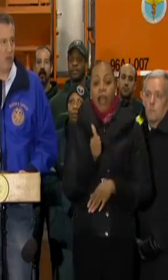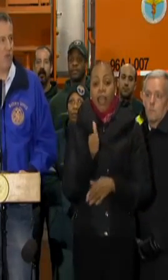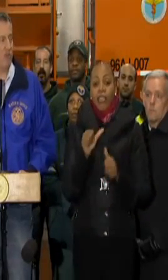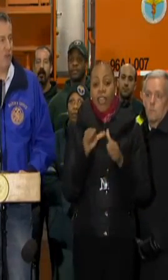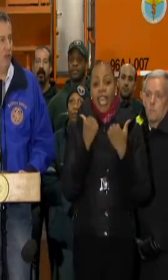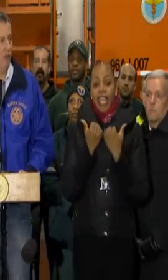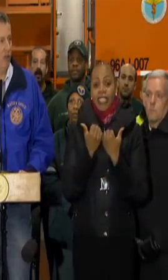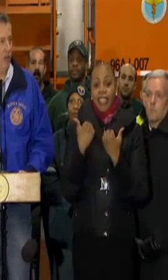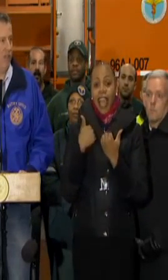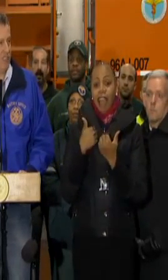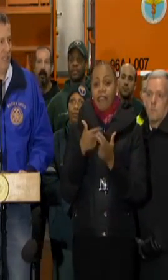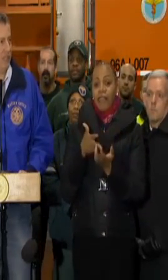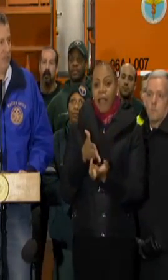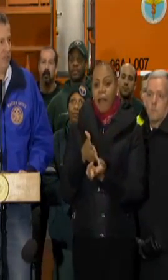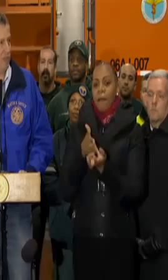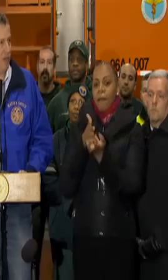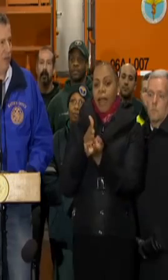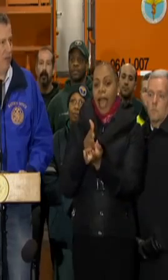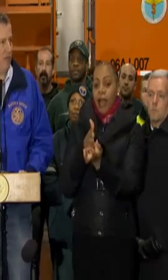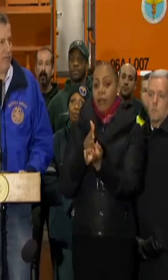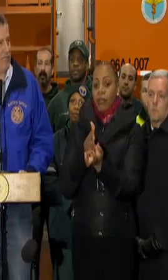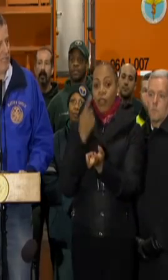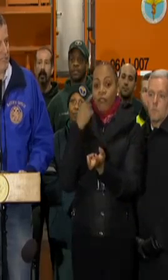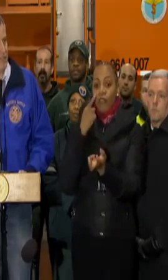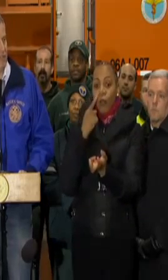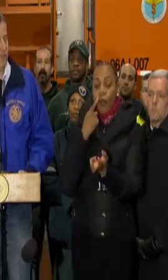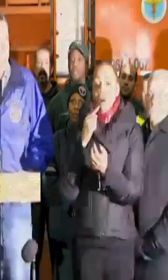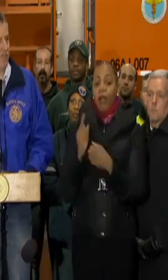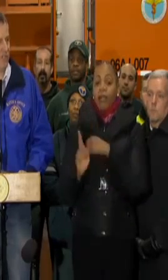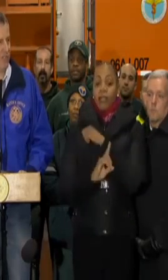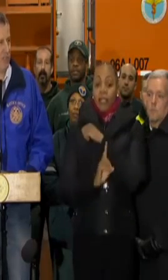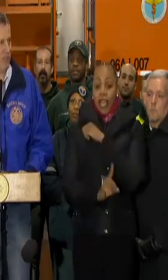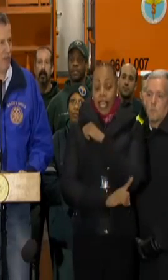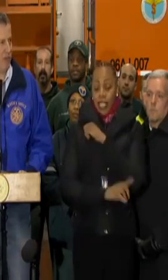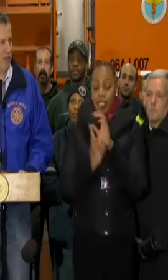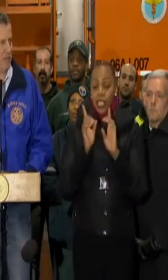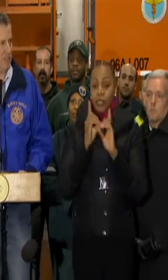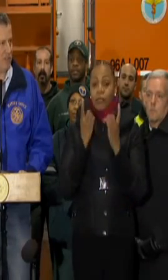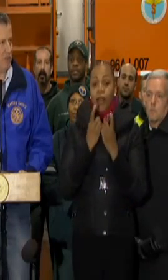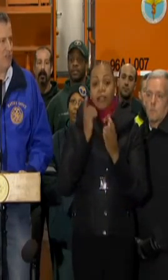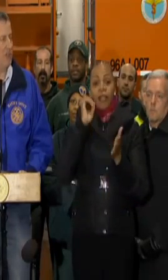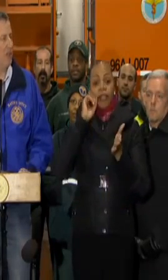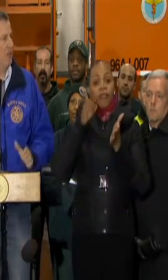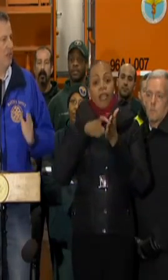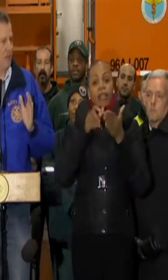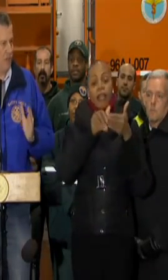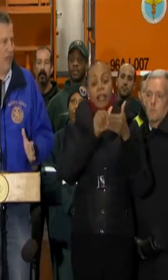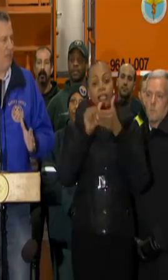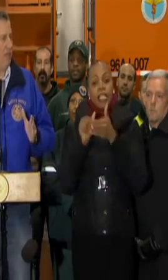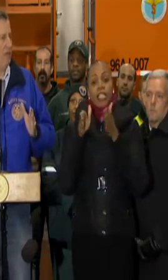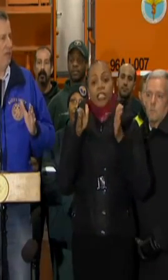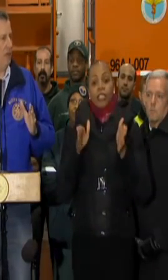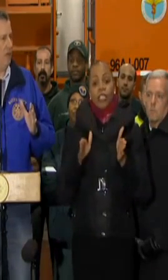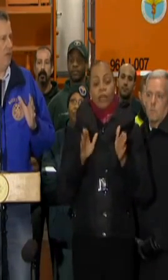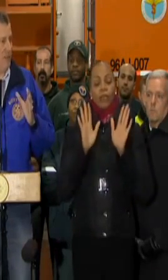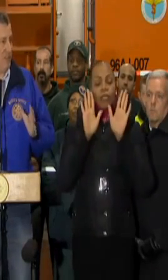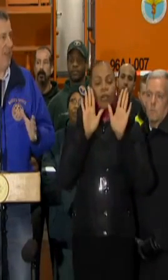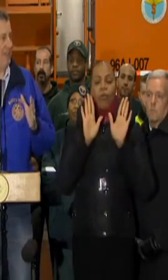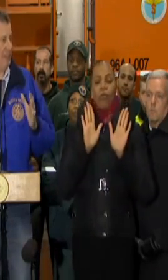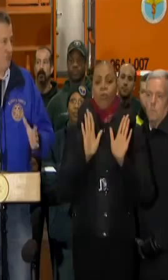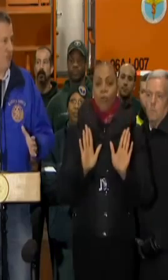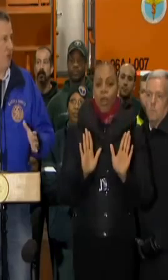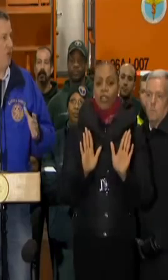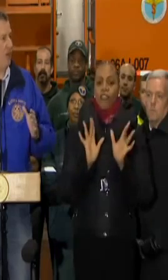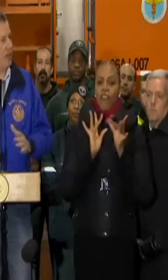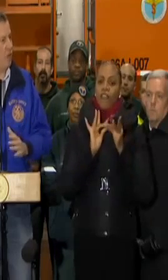the disposal of the Sanitation Department and recognize the leadership of the Sanitation Department in this situation. It's a great